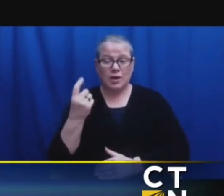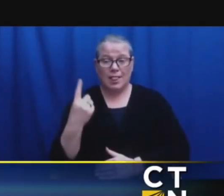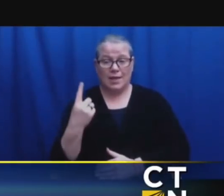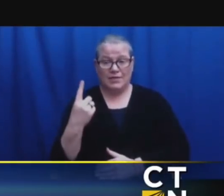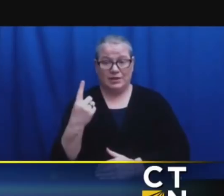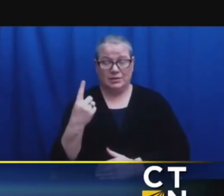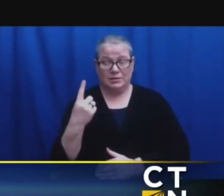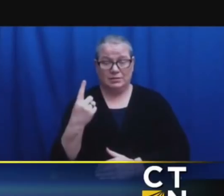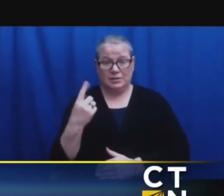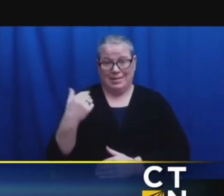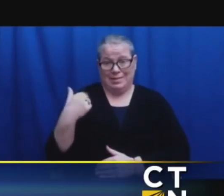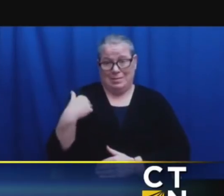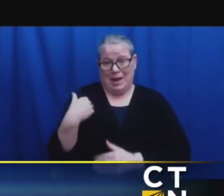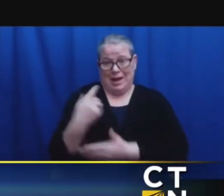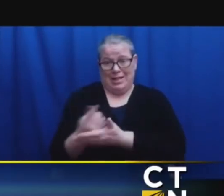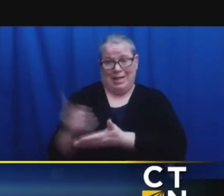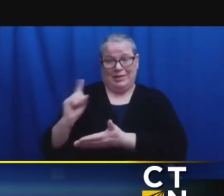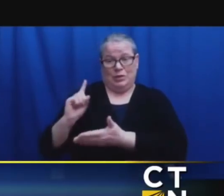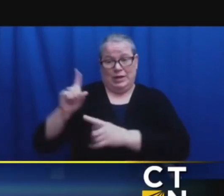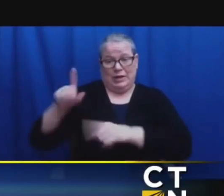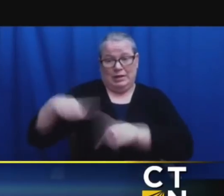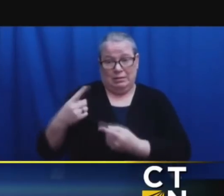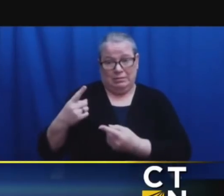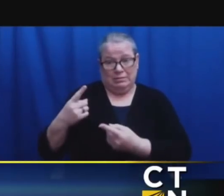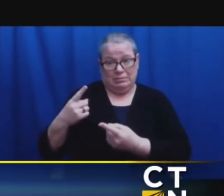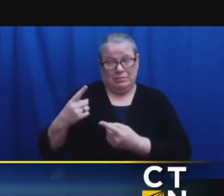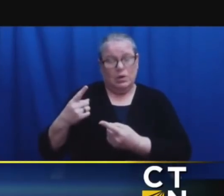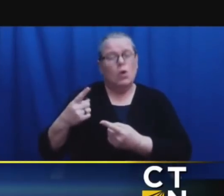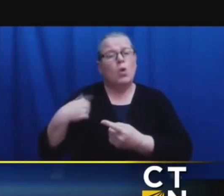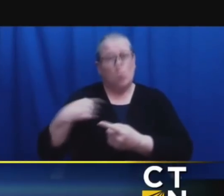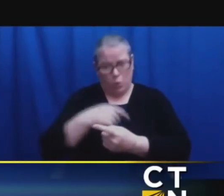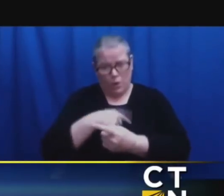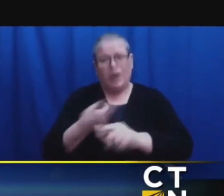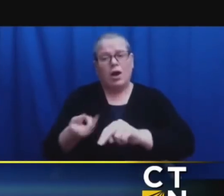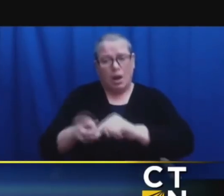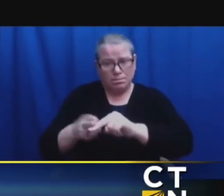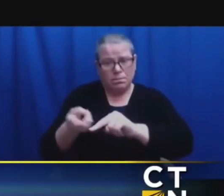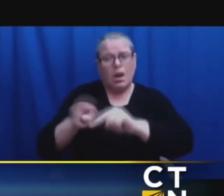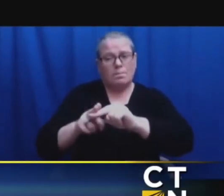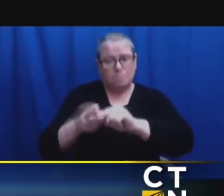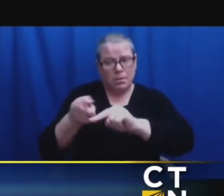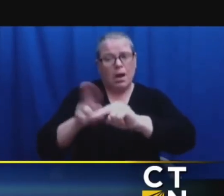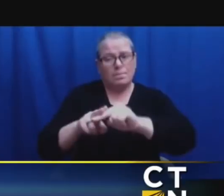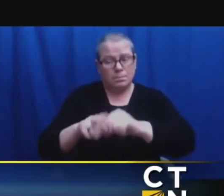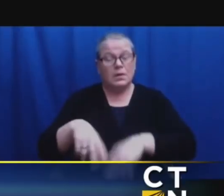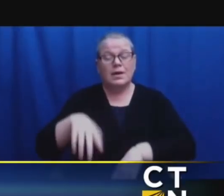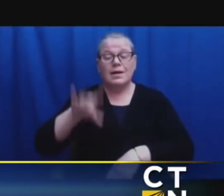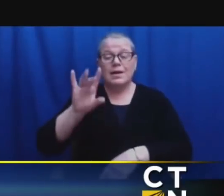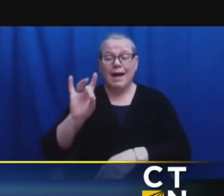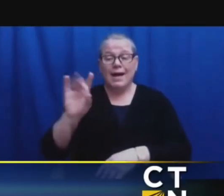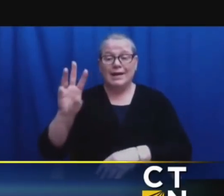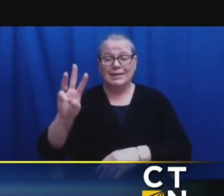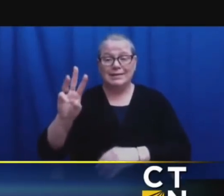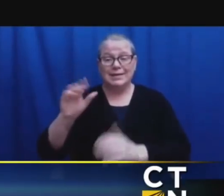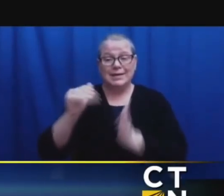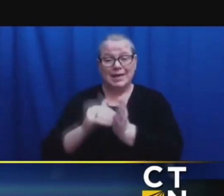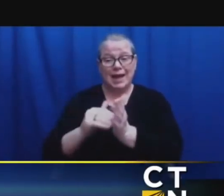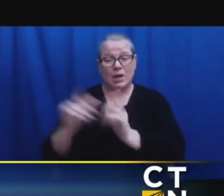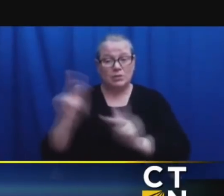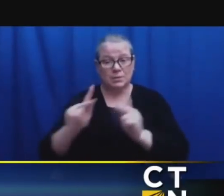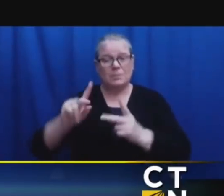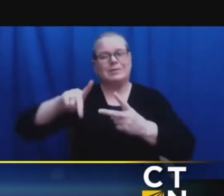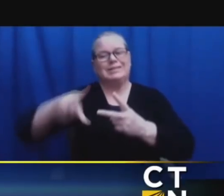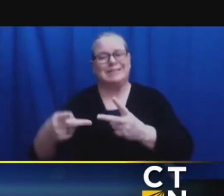the last week alone. We are ramping up. 86,000 have gotten their second dose as part of that